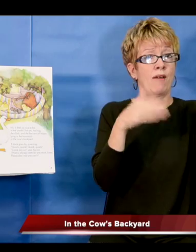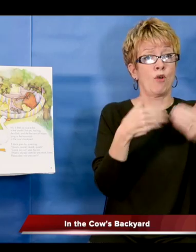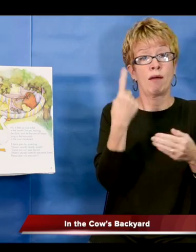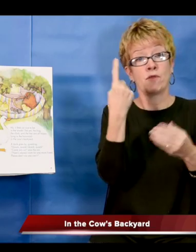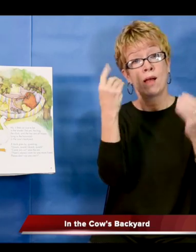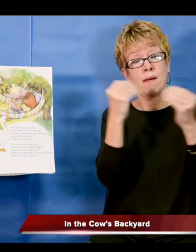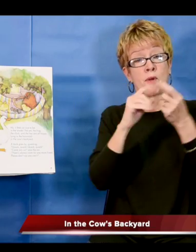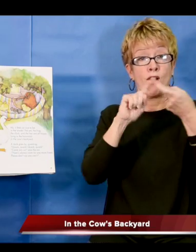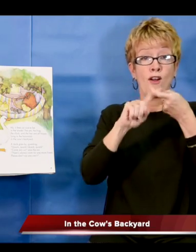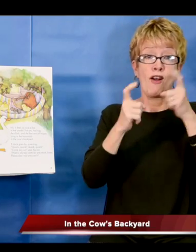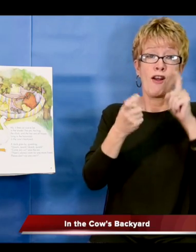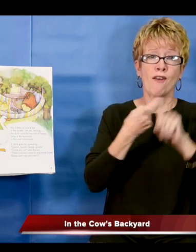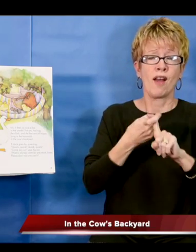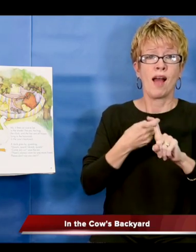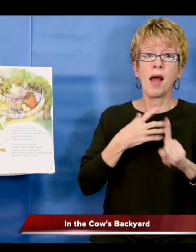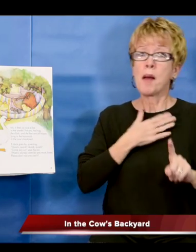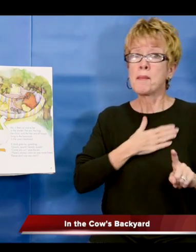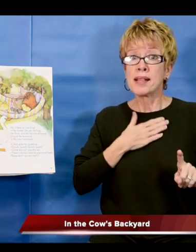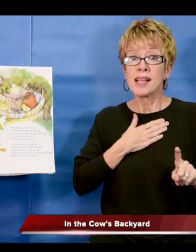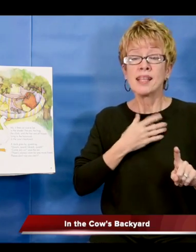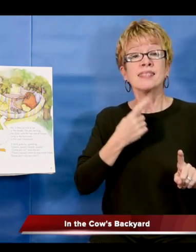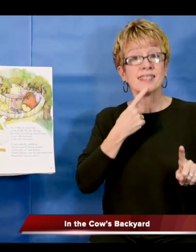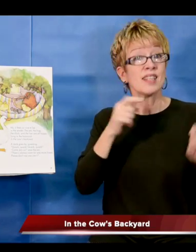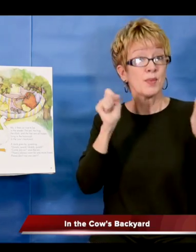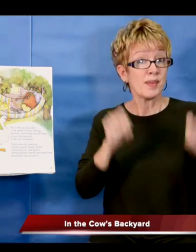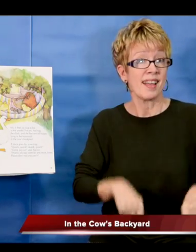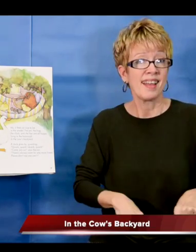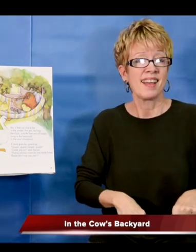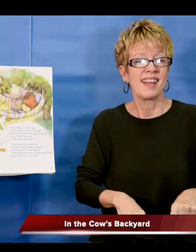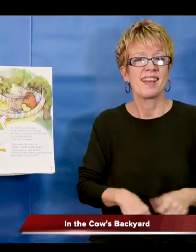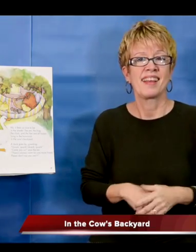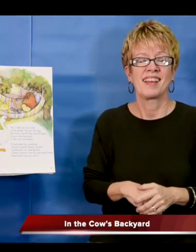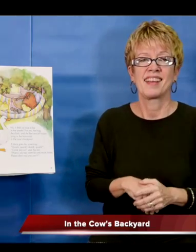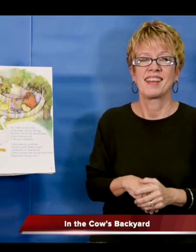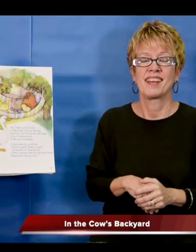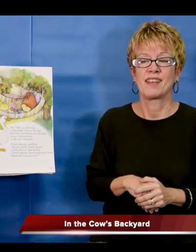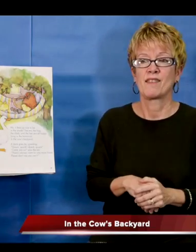more friend. Please don't say you can't.